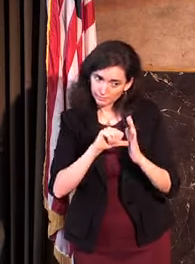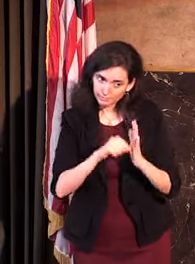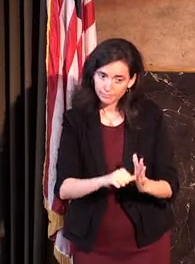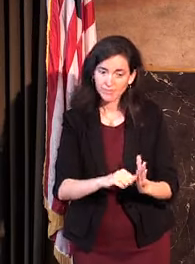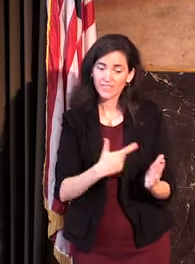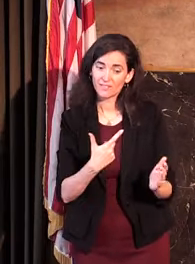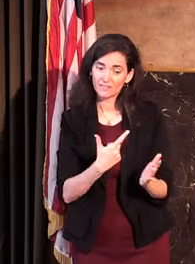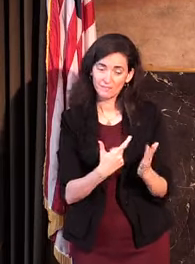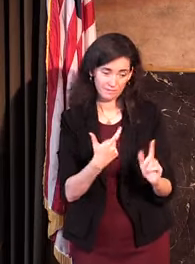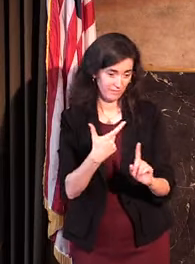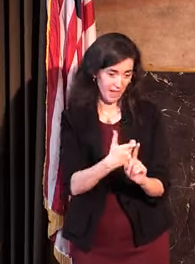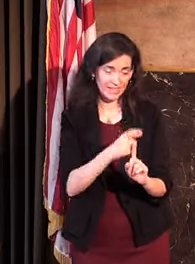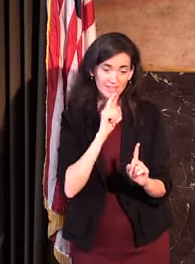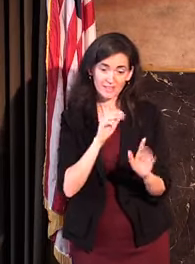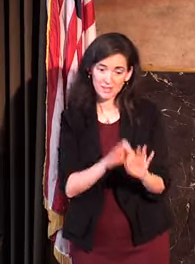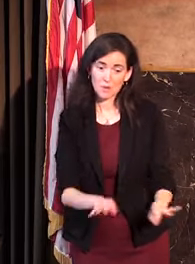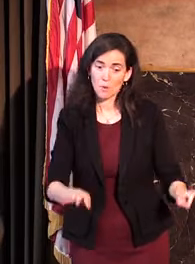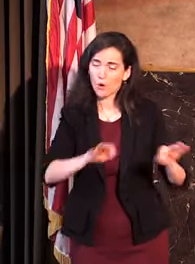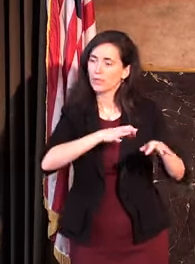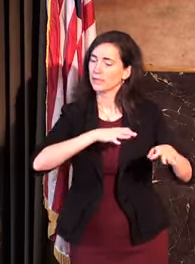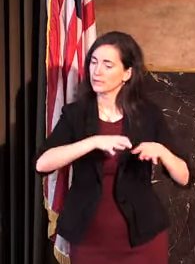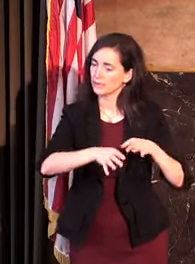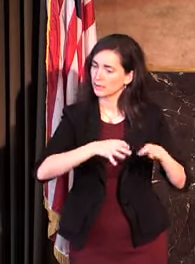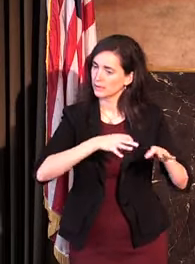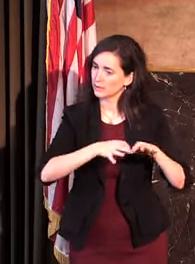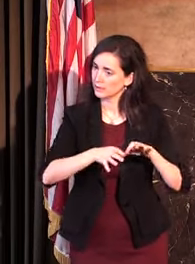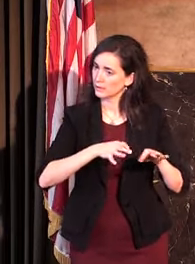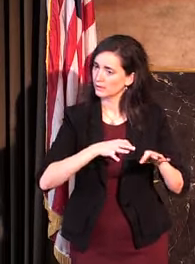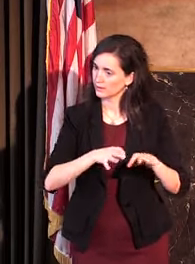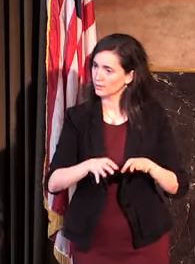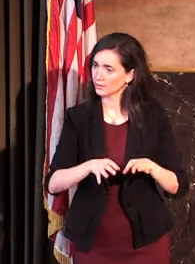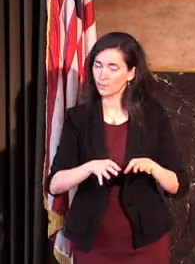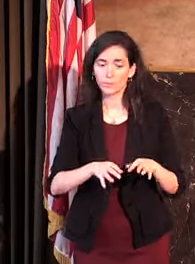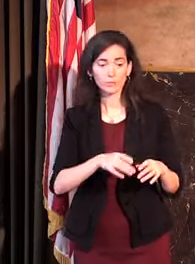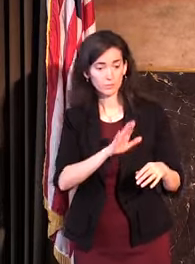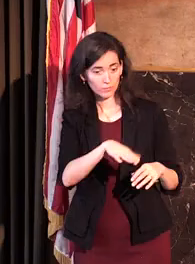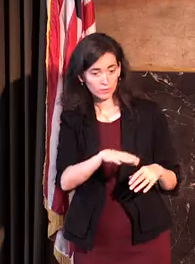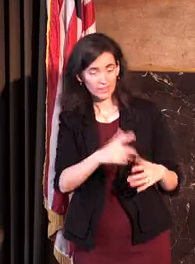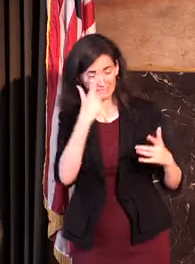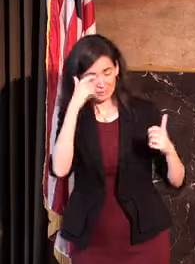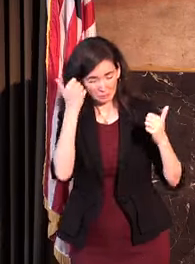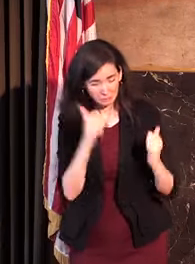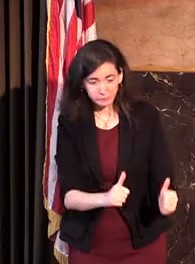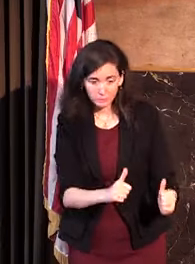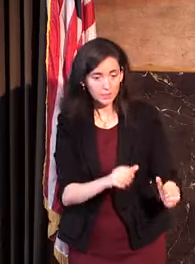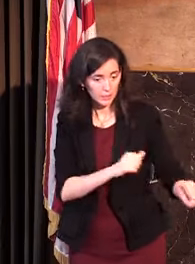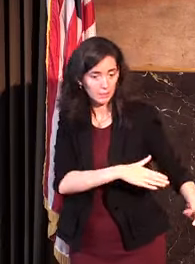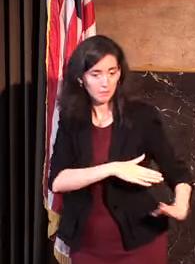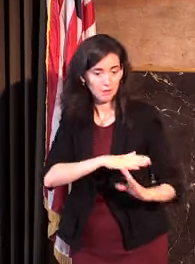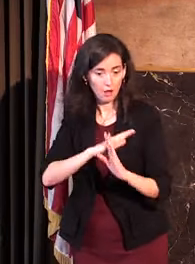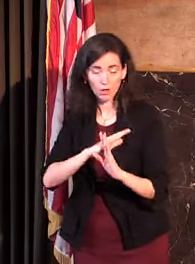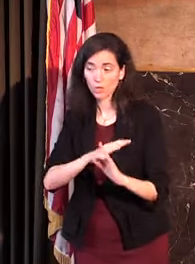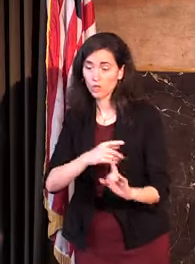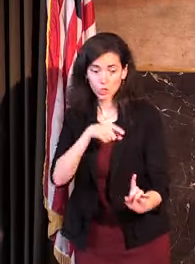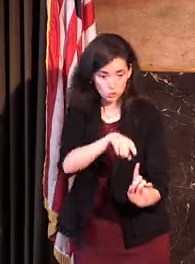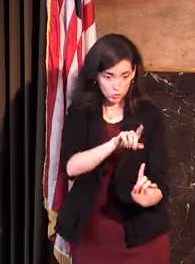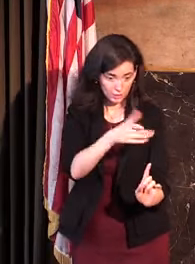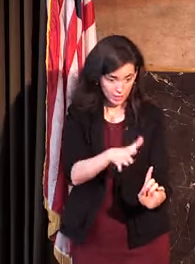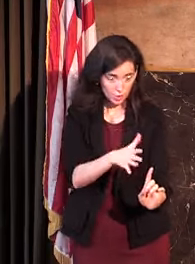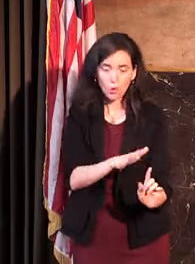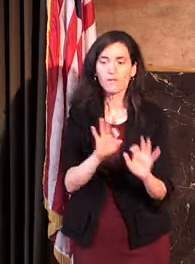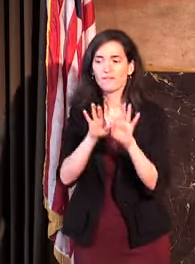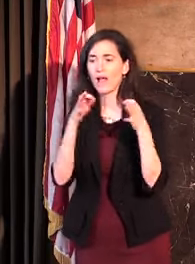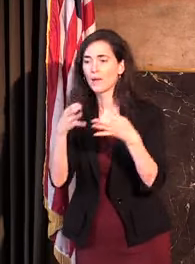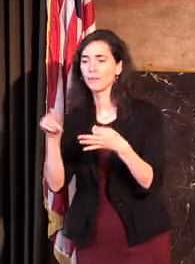important vaccination is, and how potentially it can prevent severe illness in not only them, but their families.